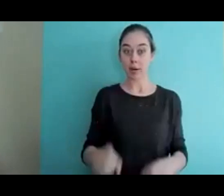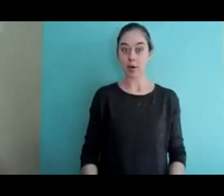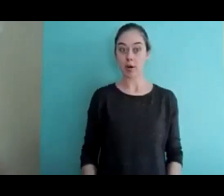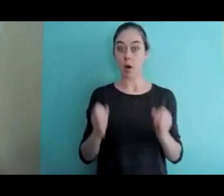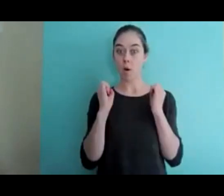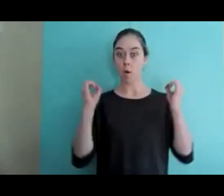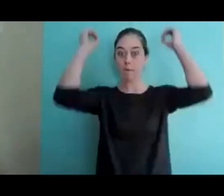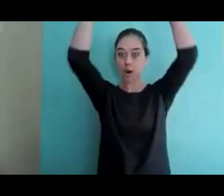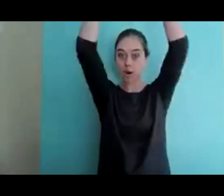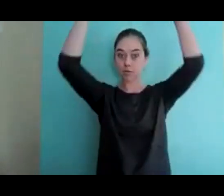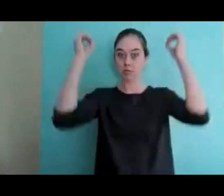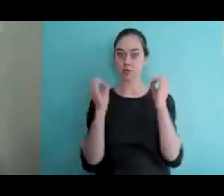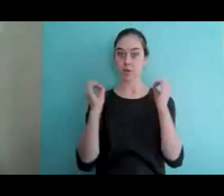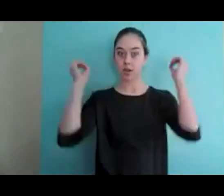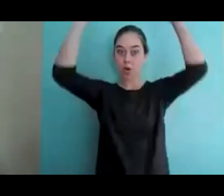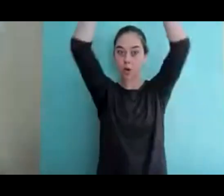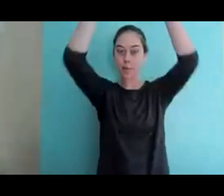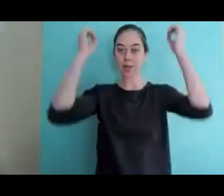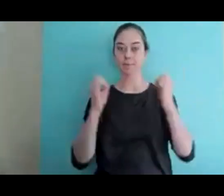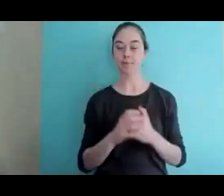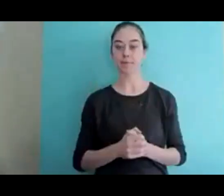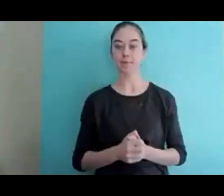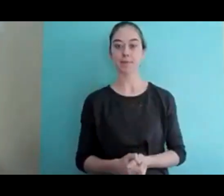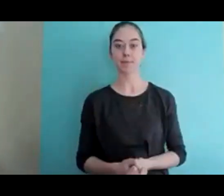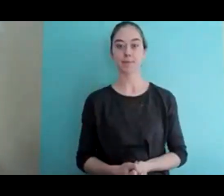Ready? Let's go.